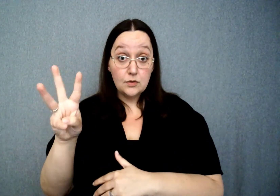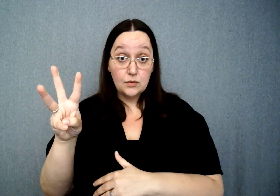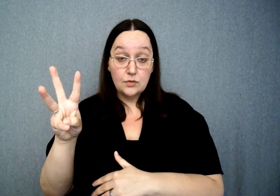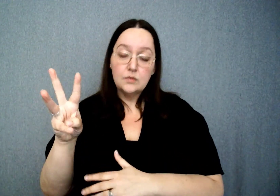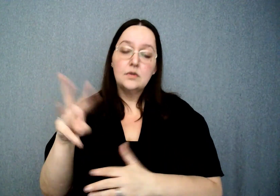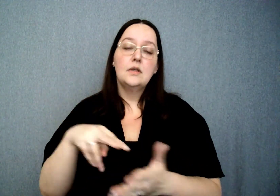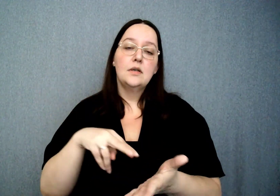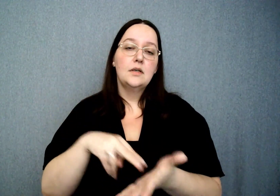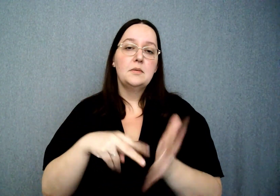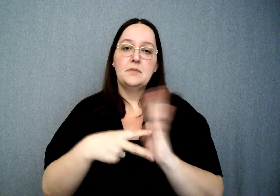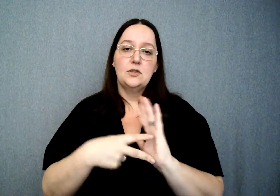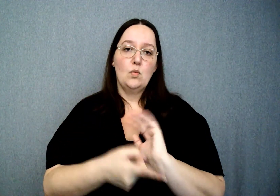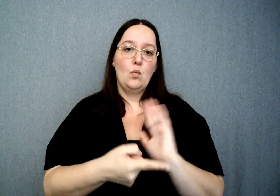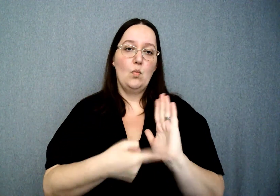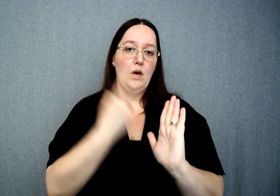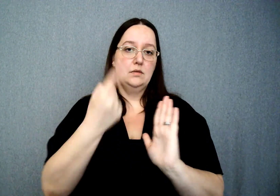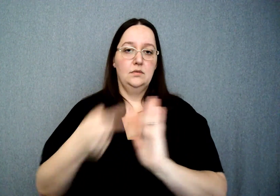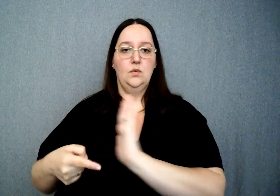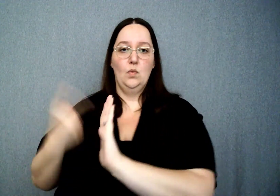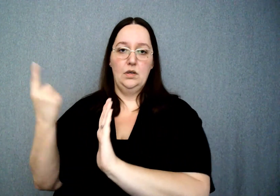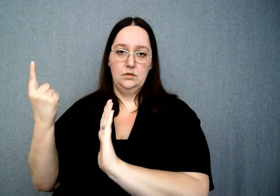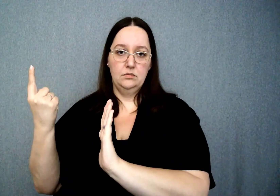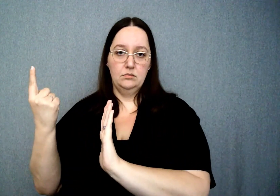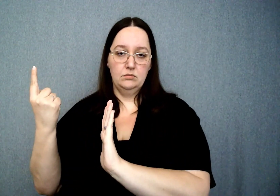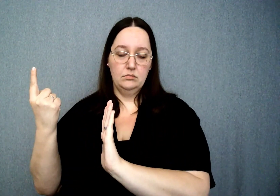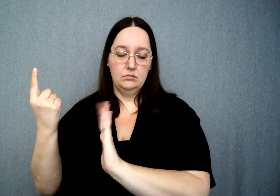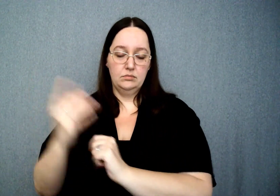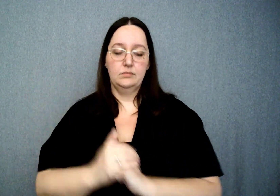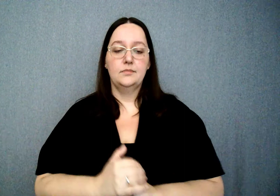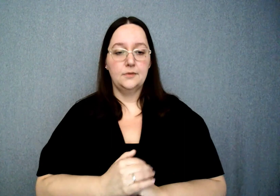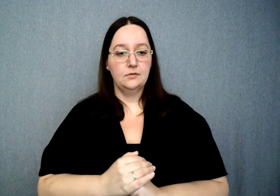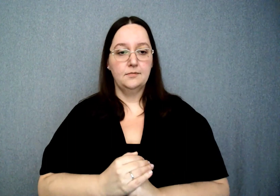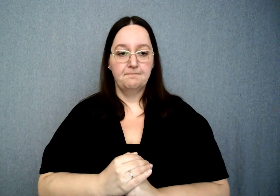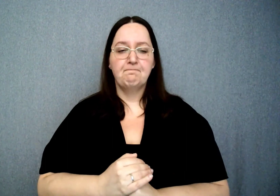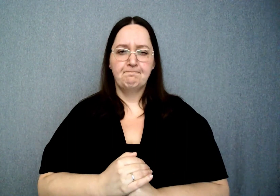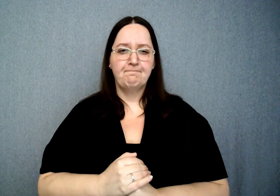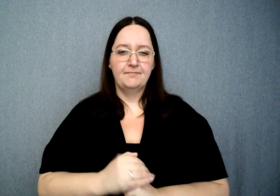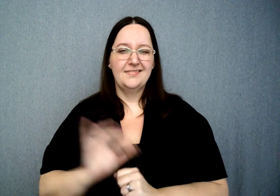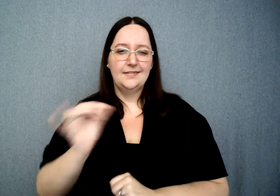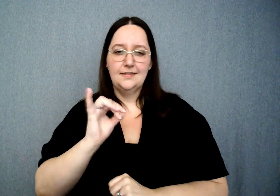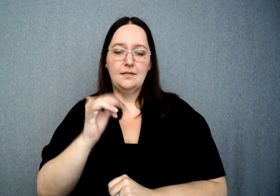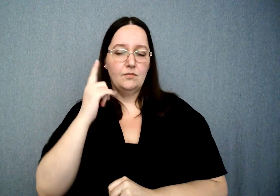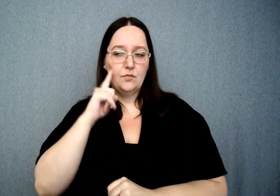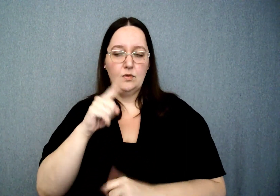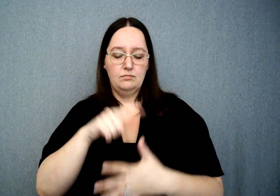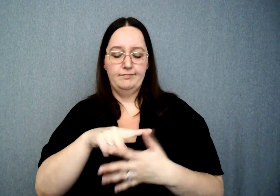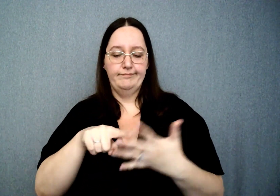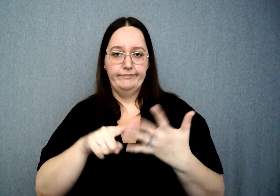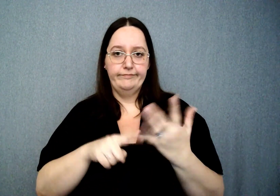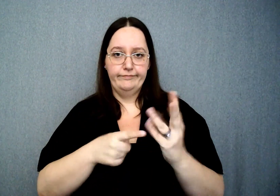If you double the new, you're going to do it once each time, before the noun and after the noun.